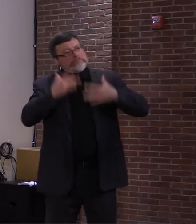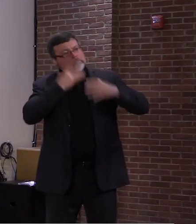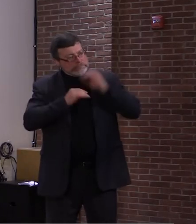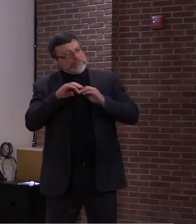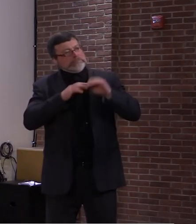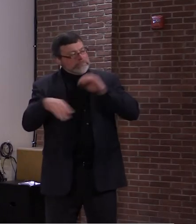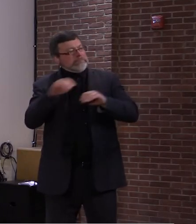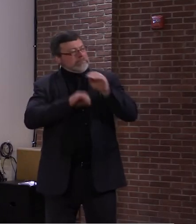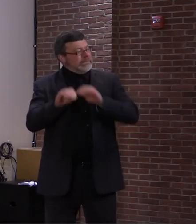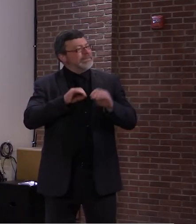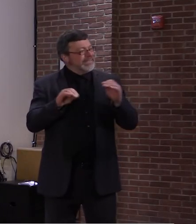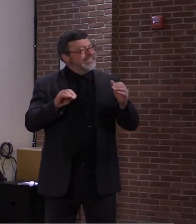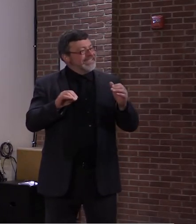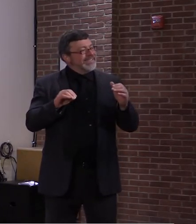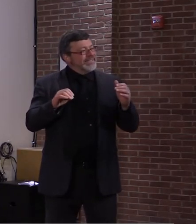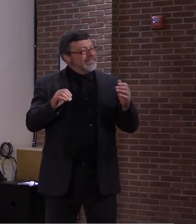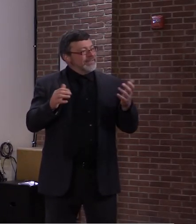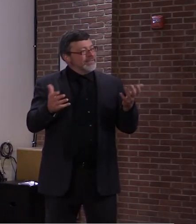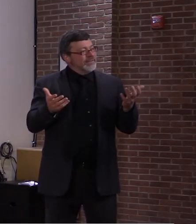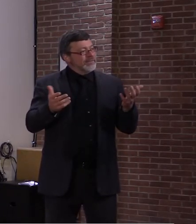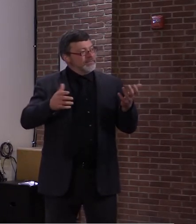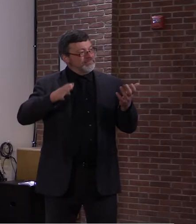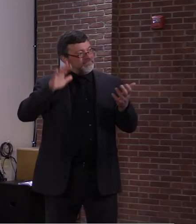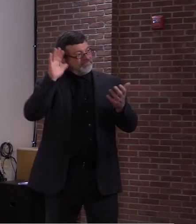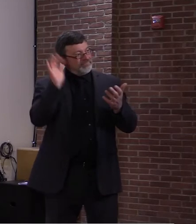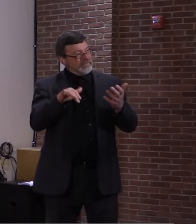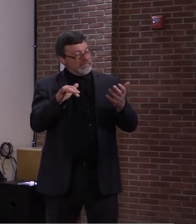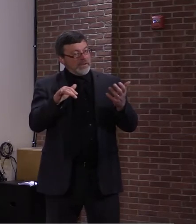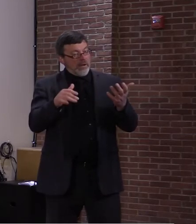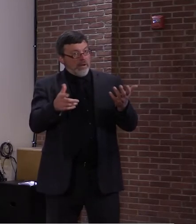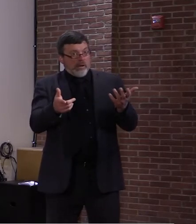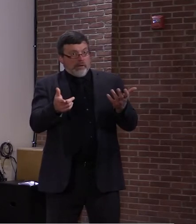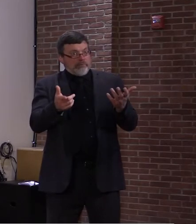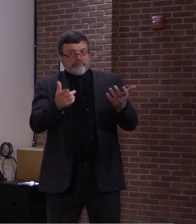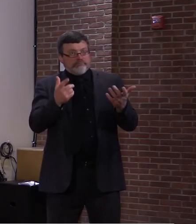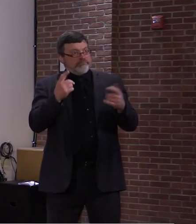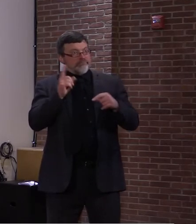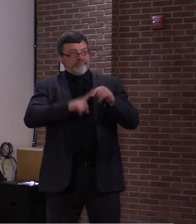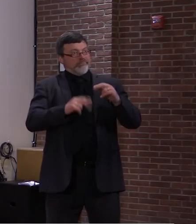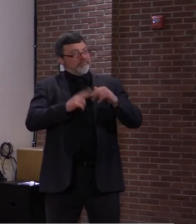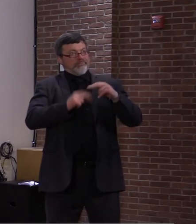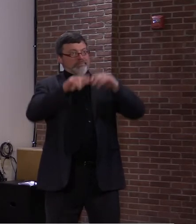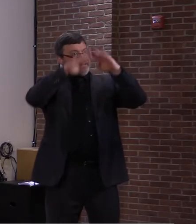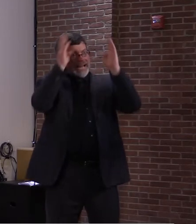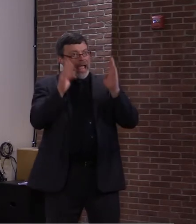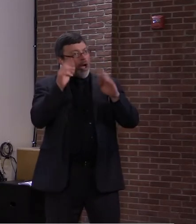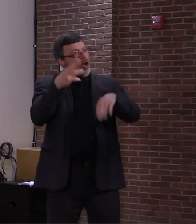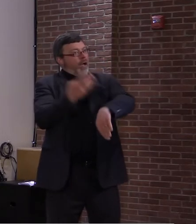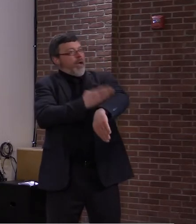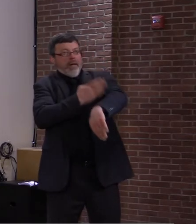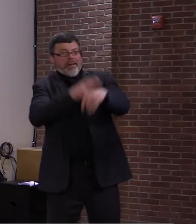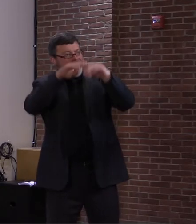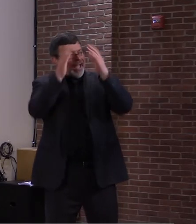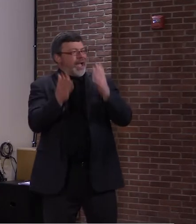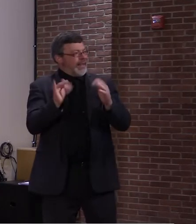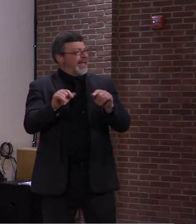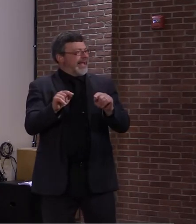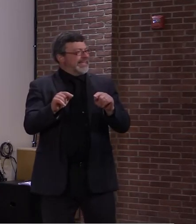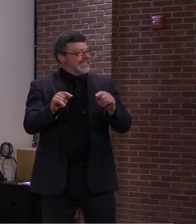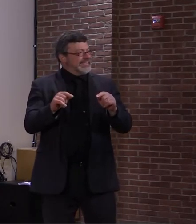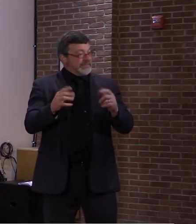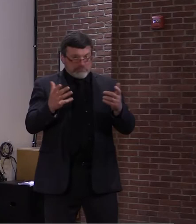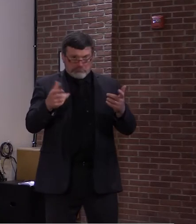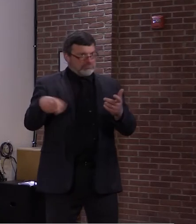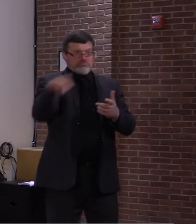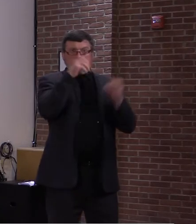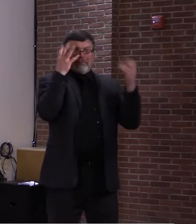impediment to creating the housing that we so sorely need. We need places for people to live. And so these small